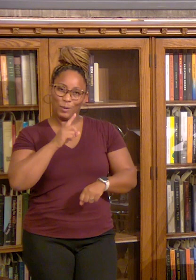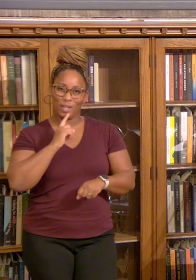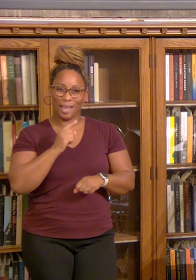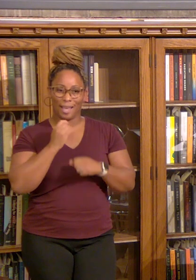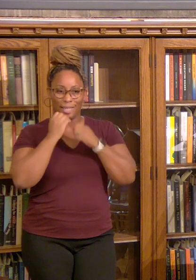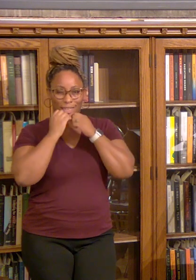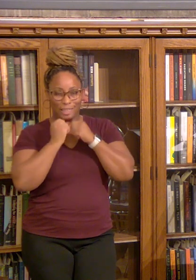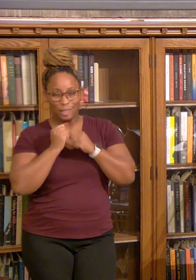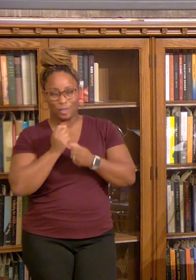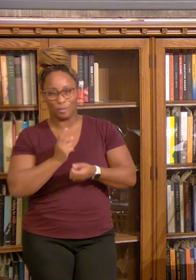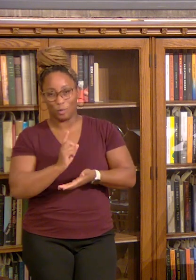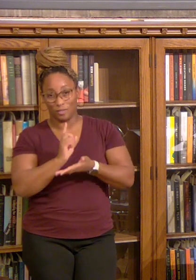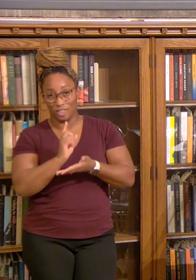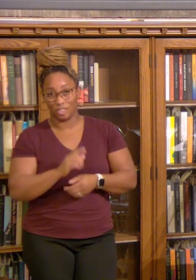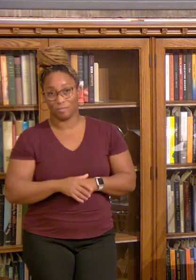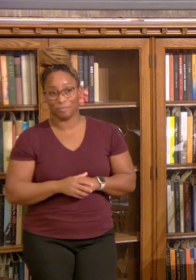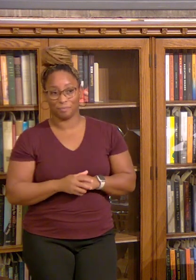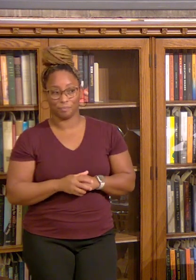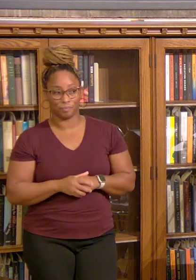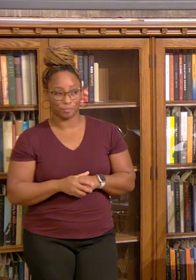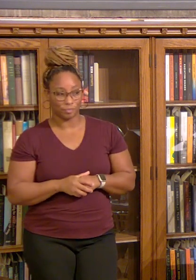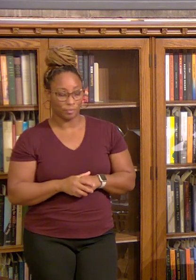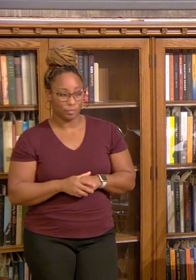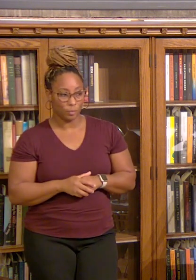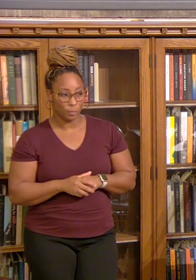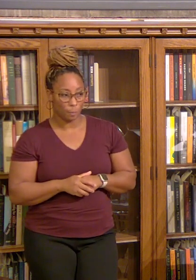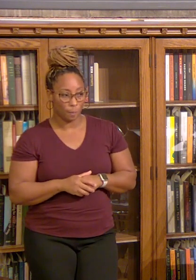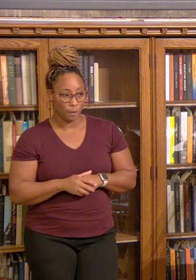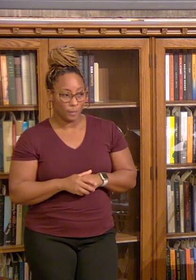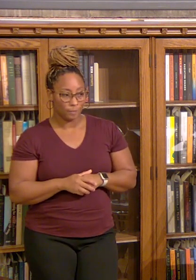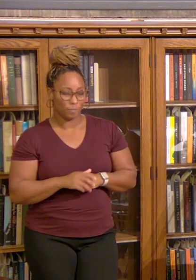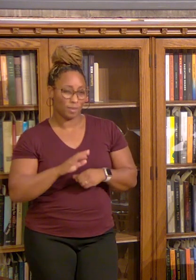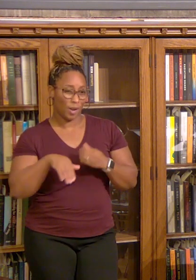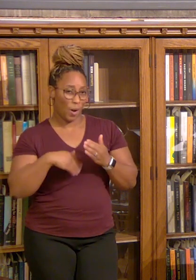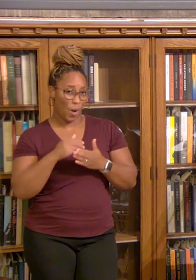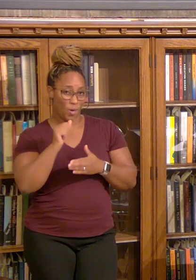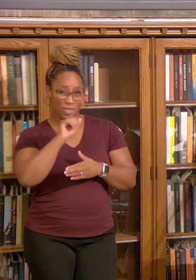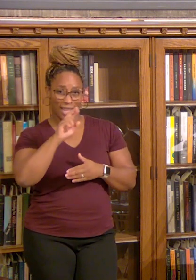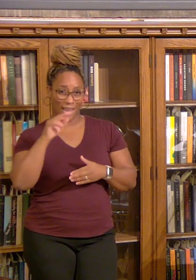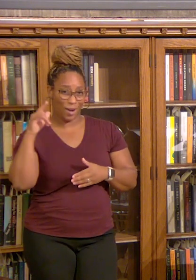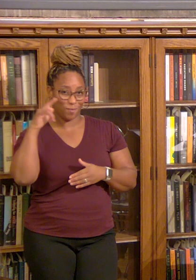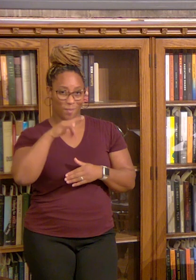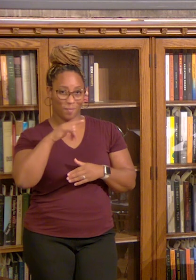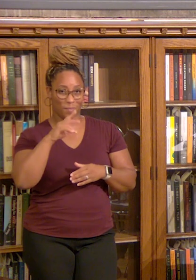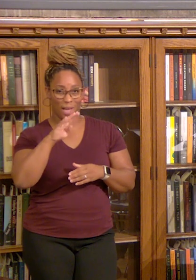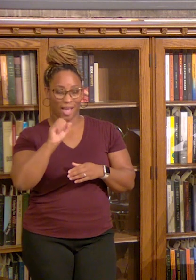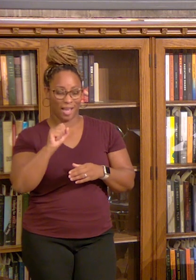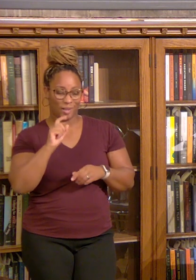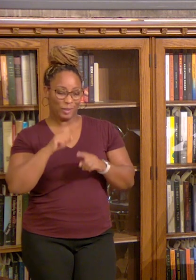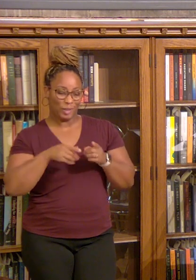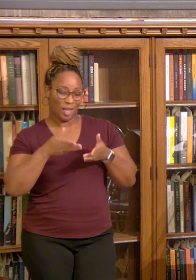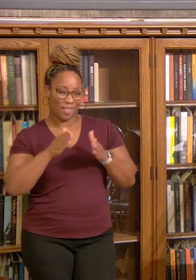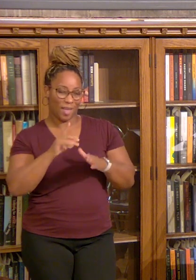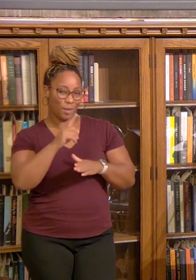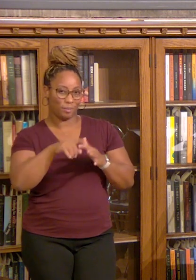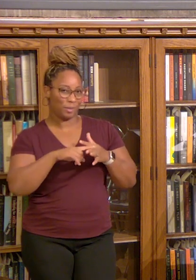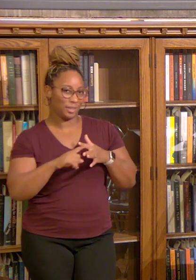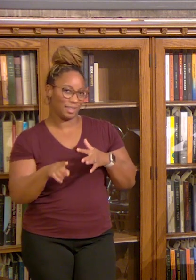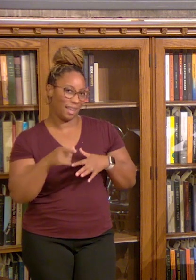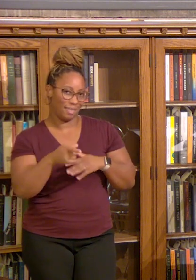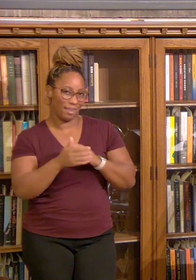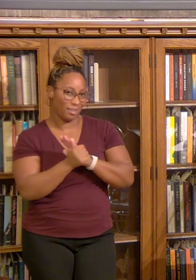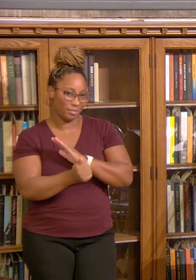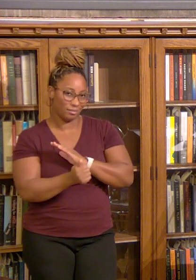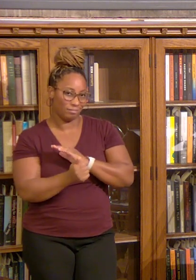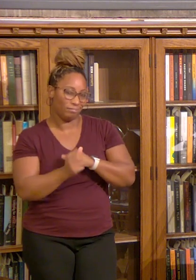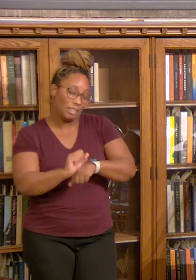cherished privilege all the air miles in the world could never really allow Dr Franken to escape this